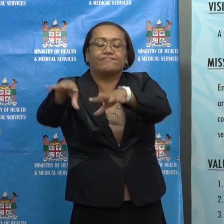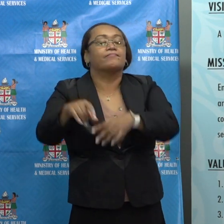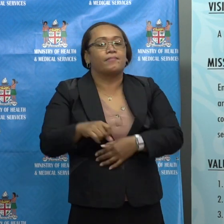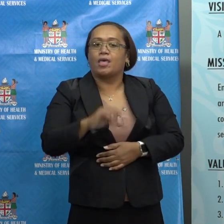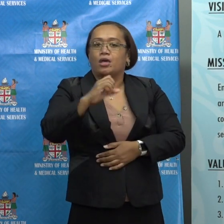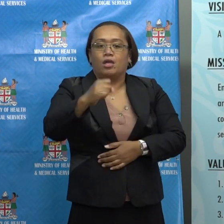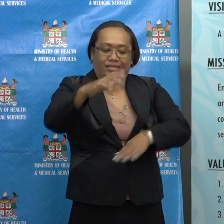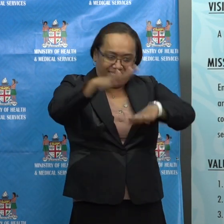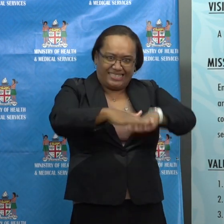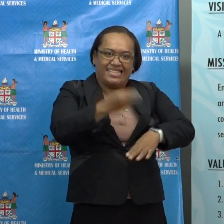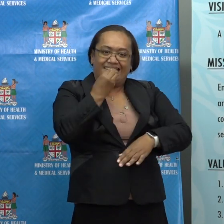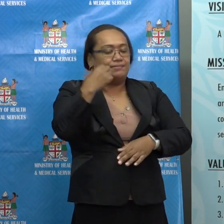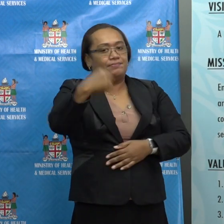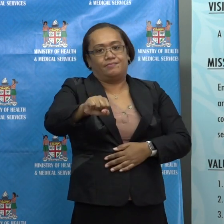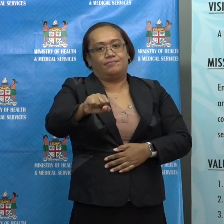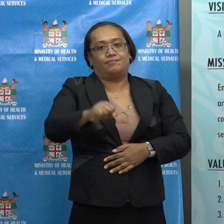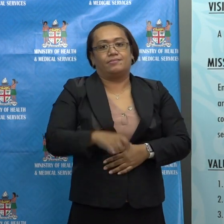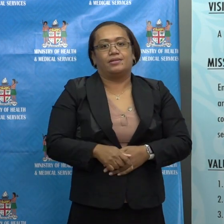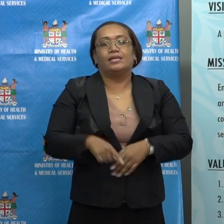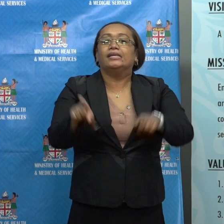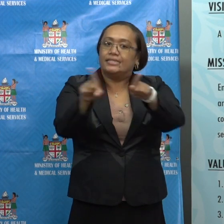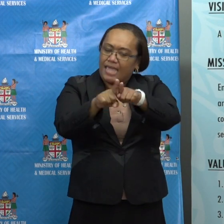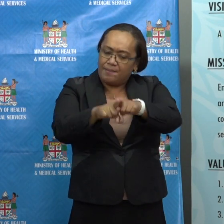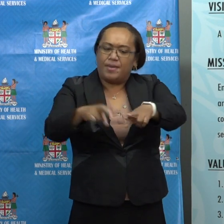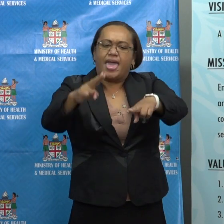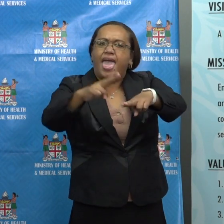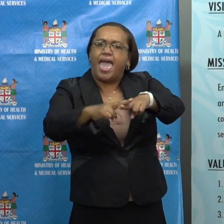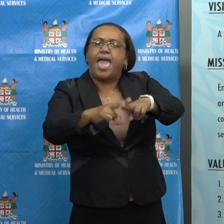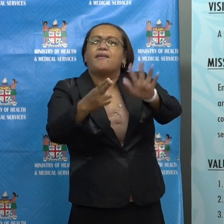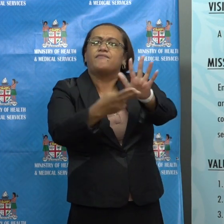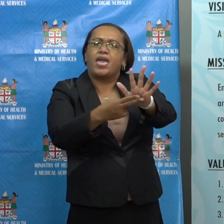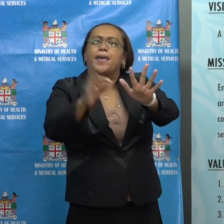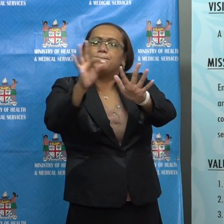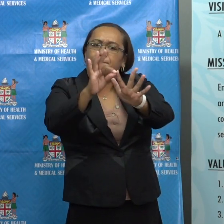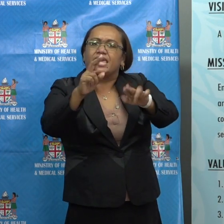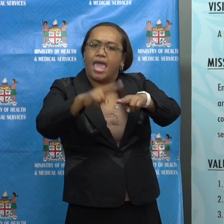available, as will FNPF and FRCS.